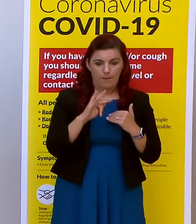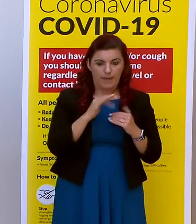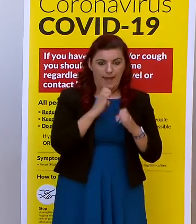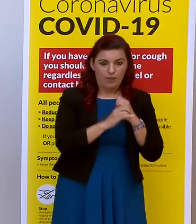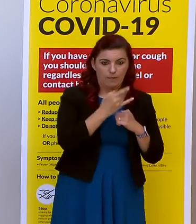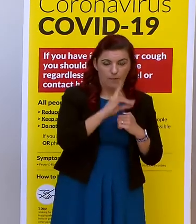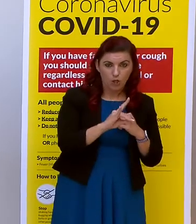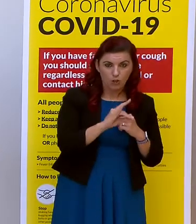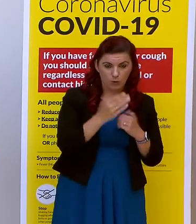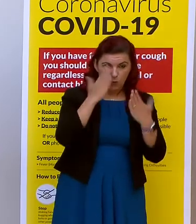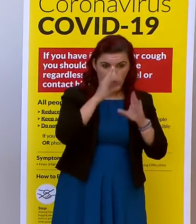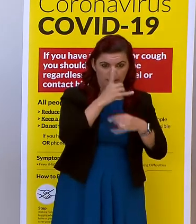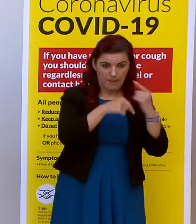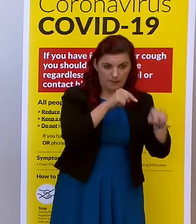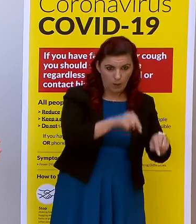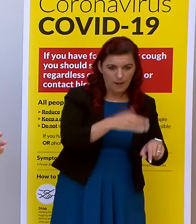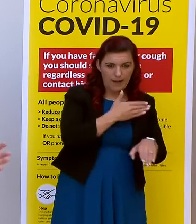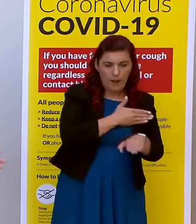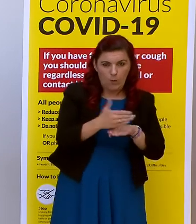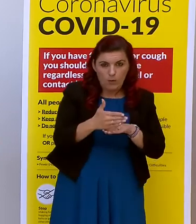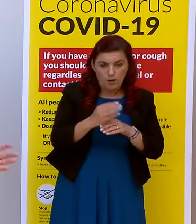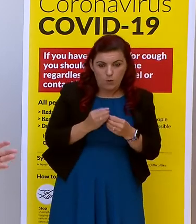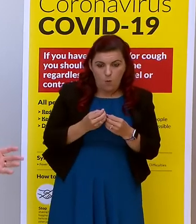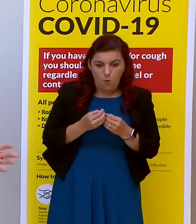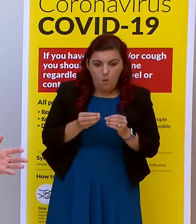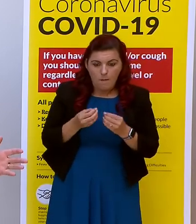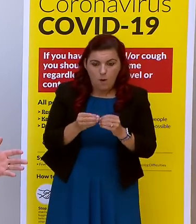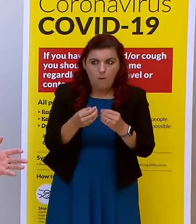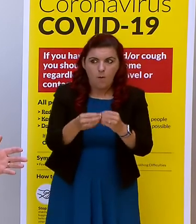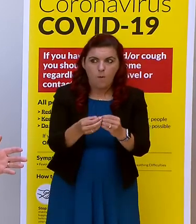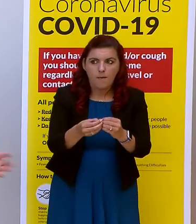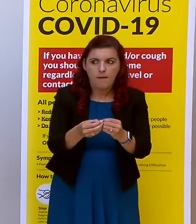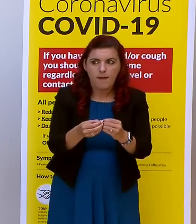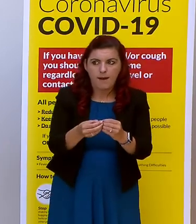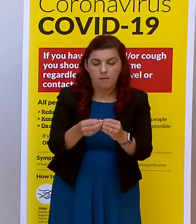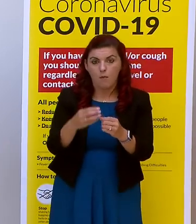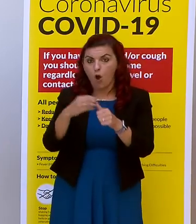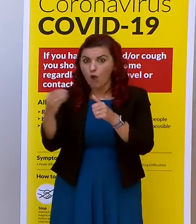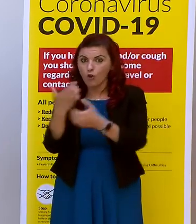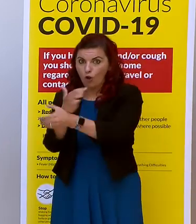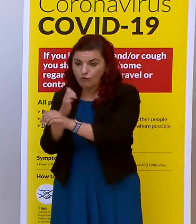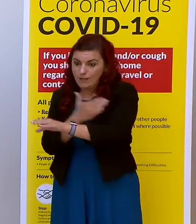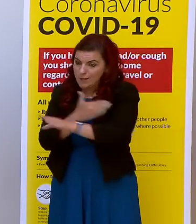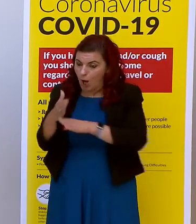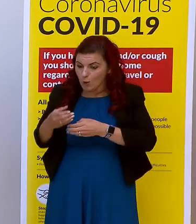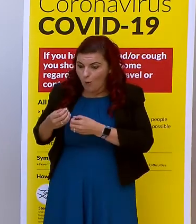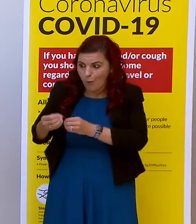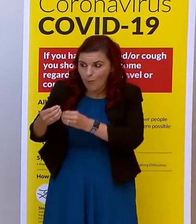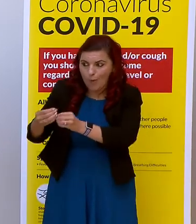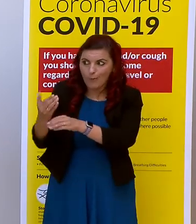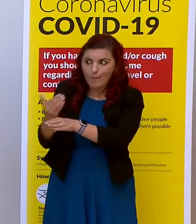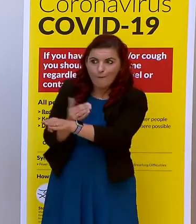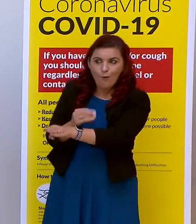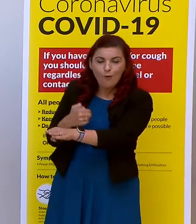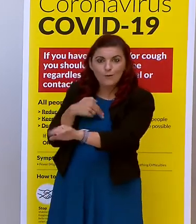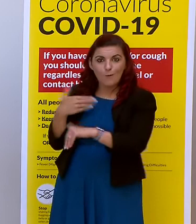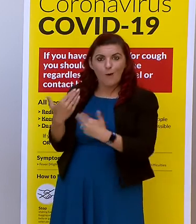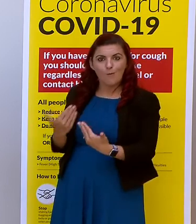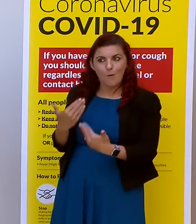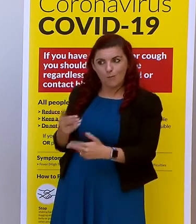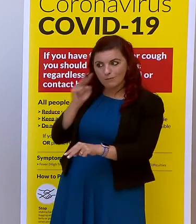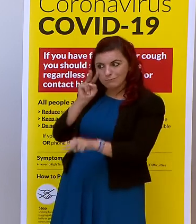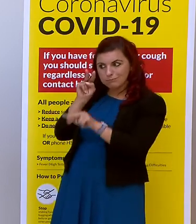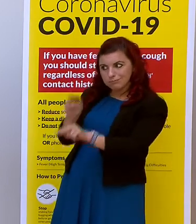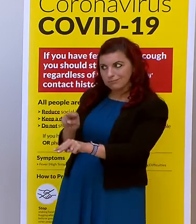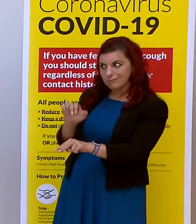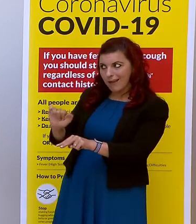But now we're looking at countries reopening, and they're doing that almost in real time in front of us now. And so at the moment, we're relying on the lowest form of